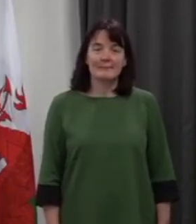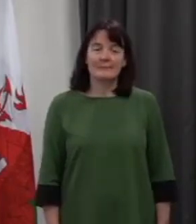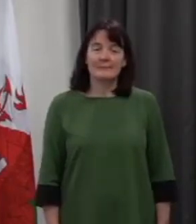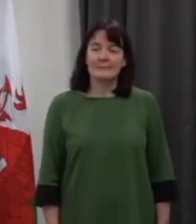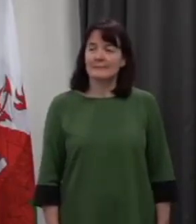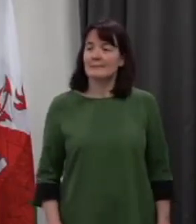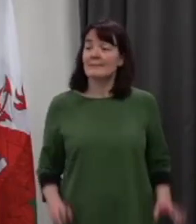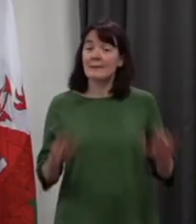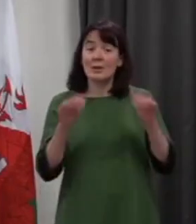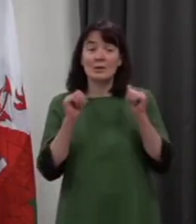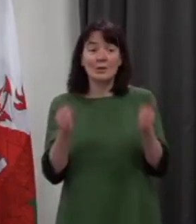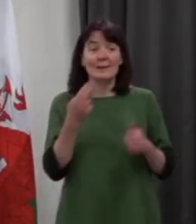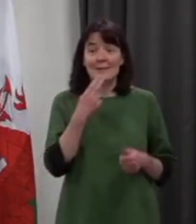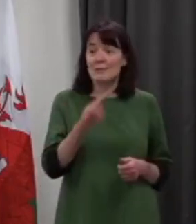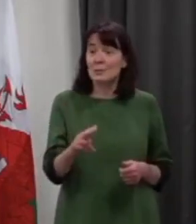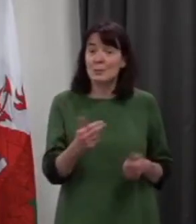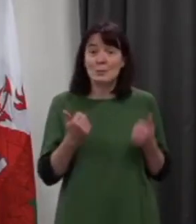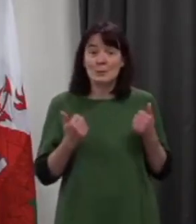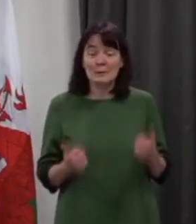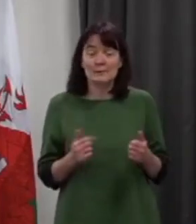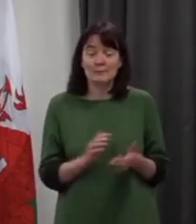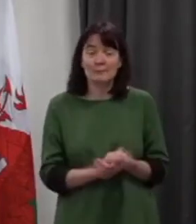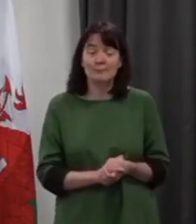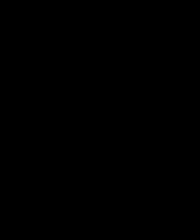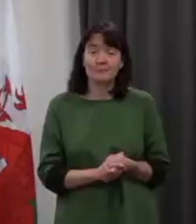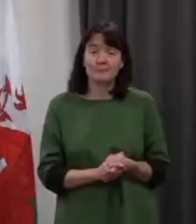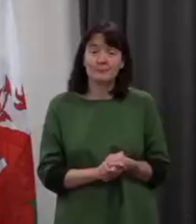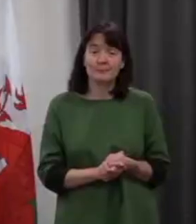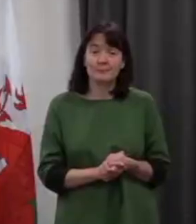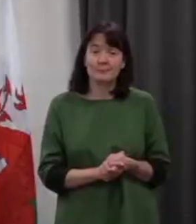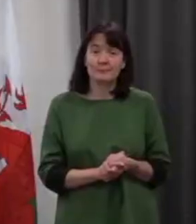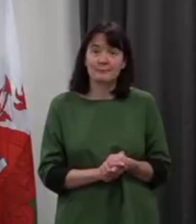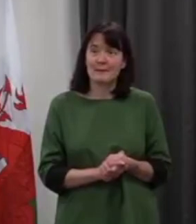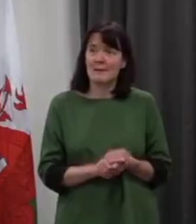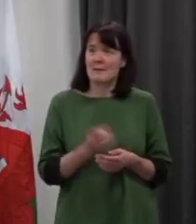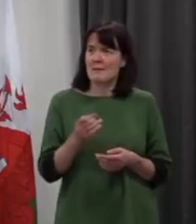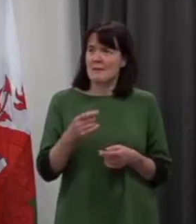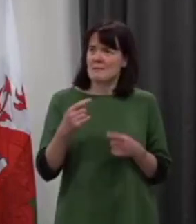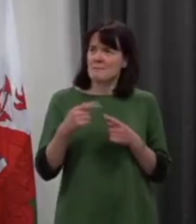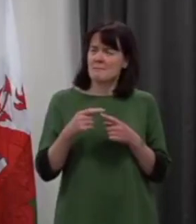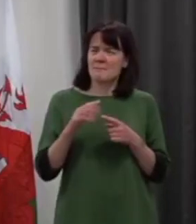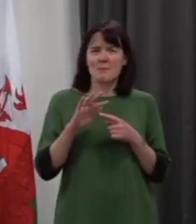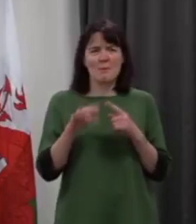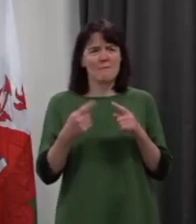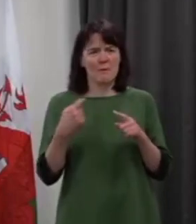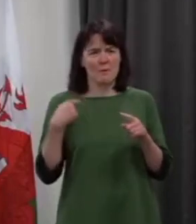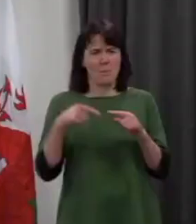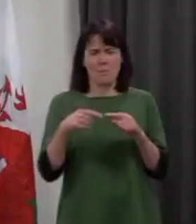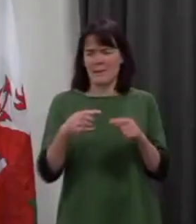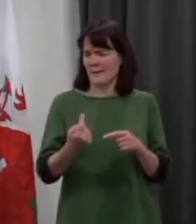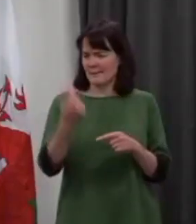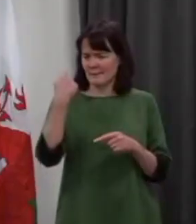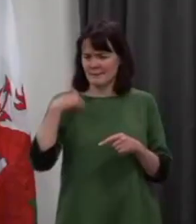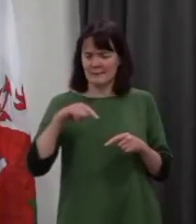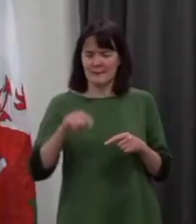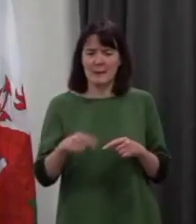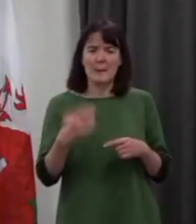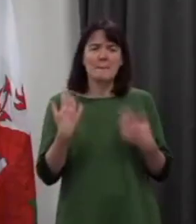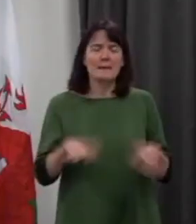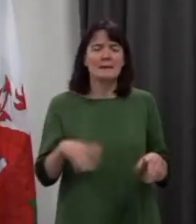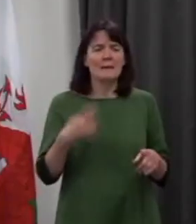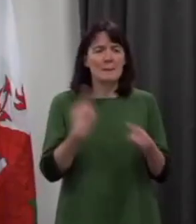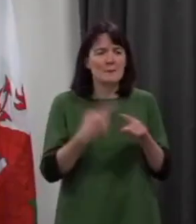Well, good afternoon. A little over a week ago, we launched an emergency recruitment drive to